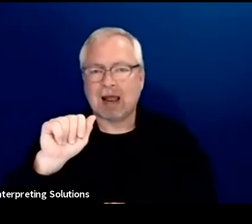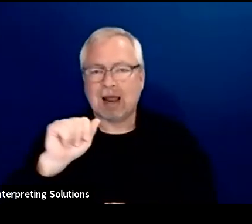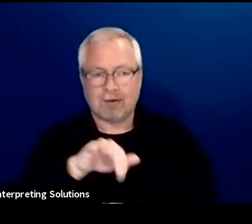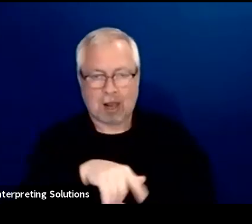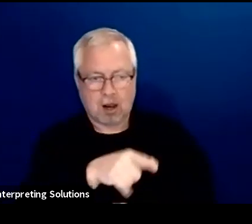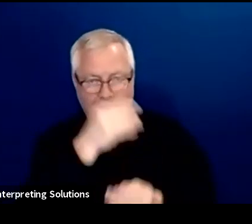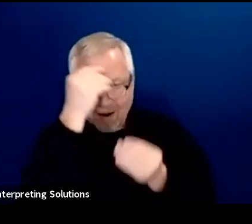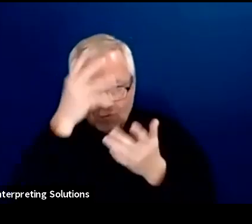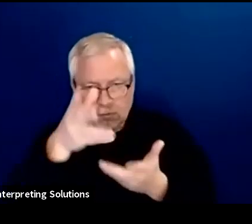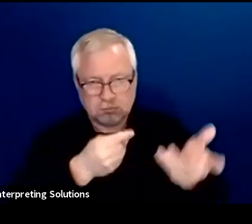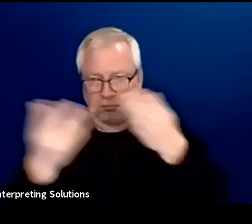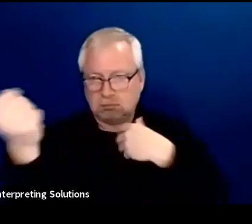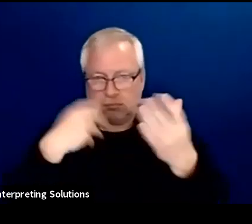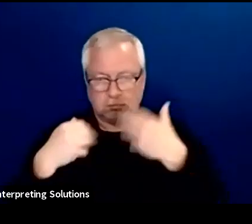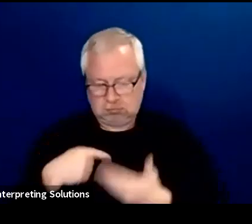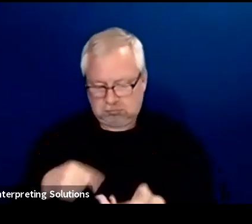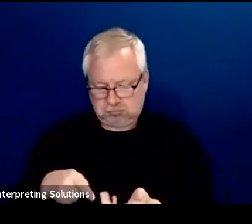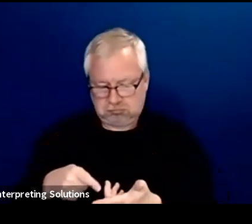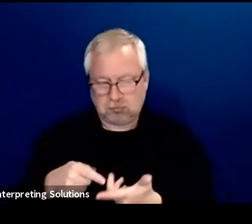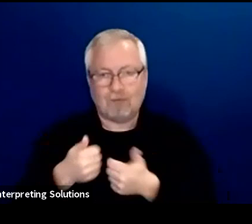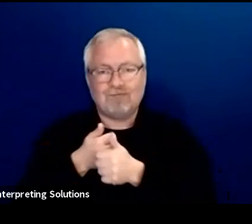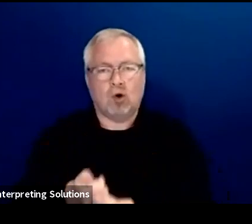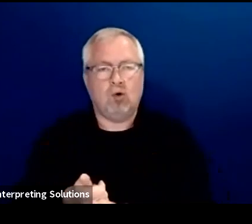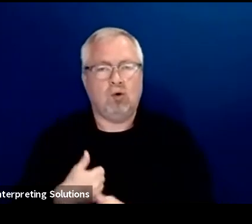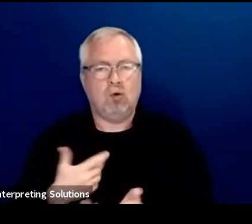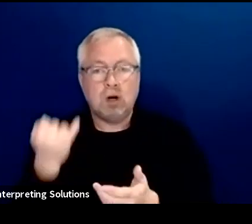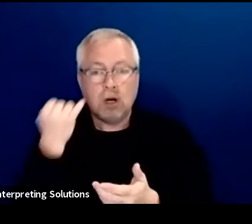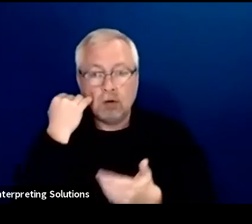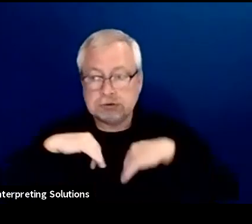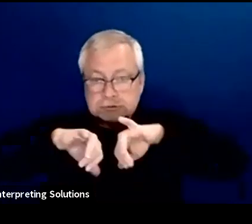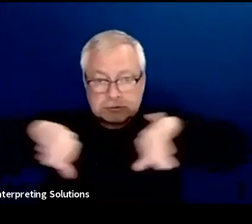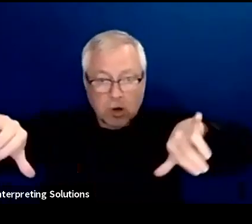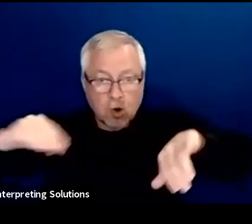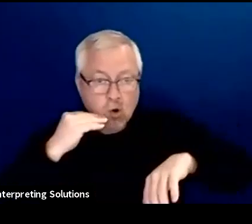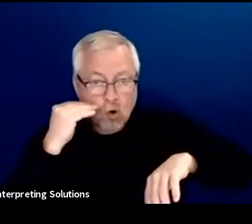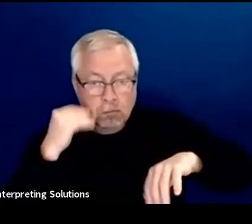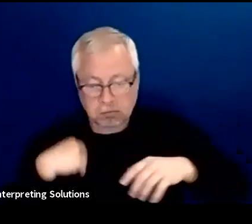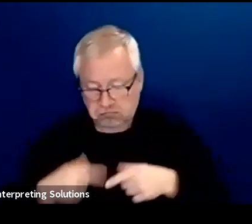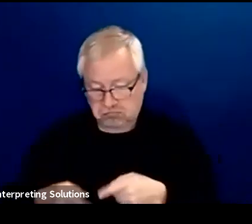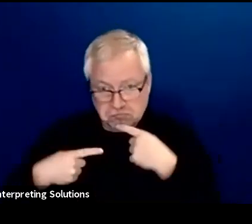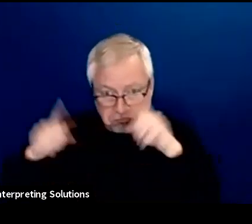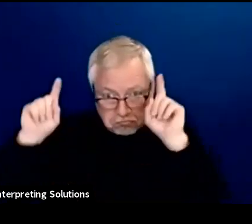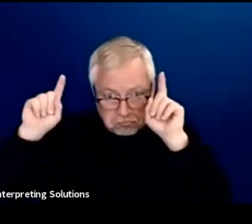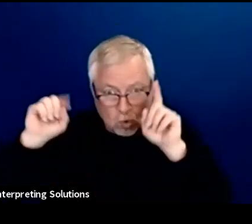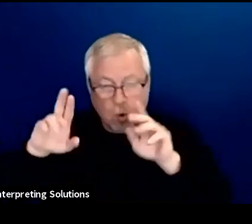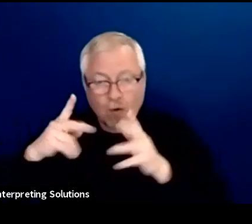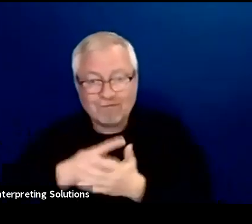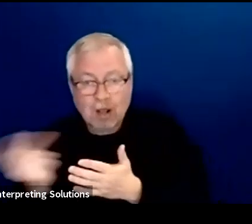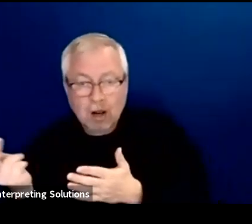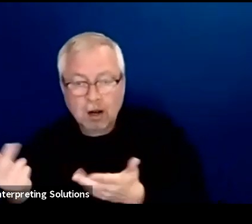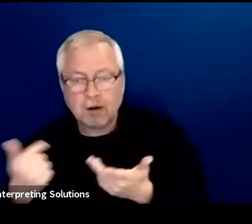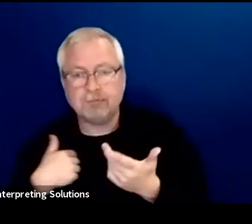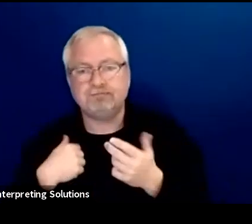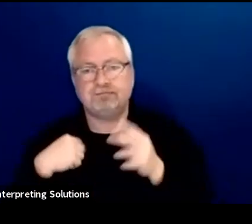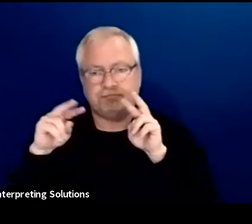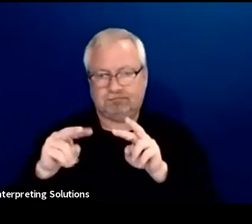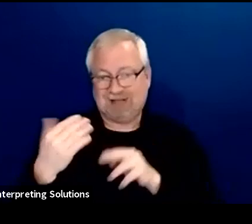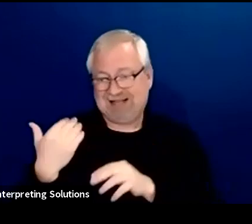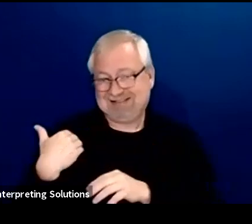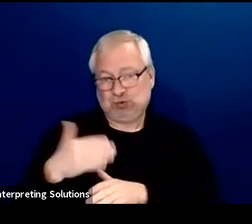did and where it worked and where it didn't work. And on our website, I think it's up on the website now, but this weekend I got briefed on this by our